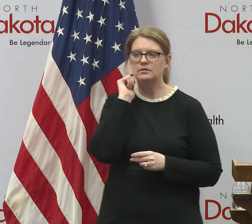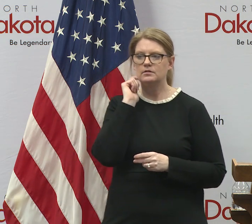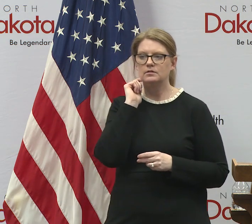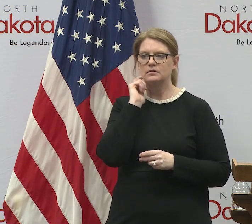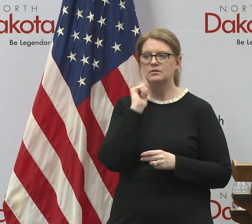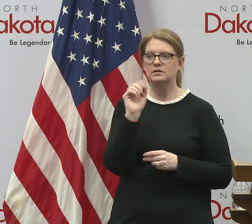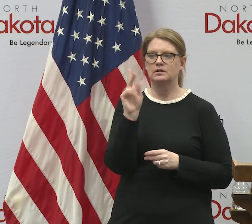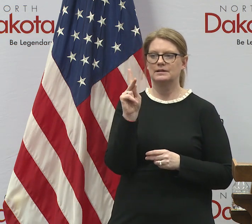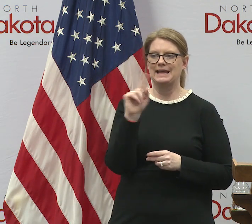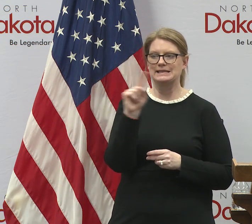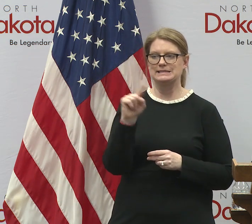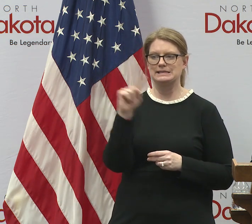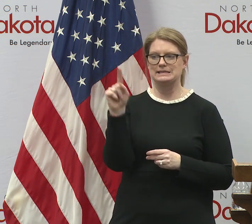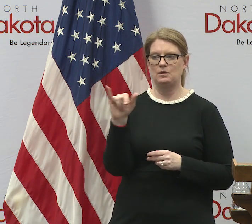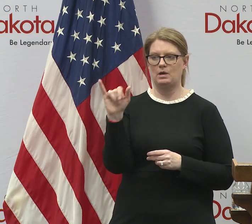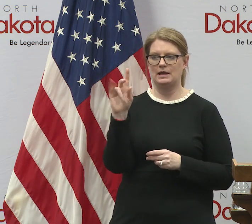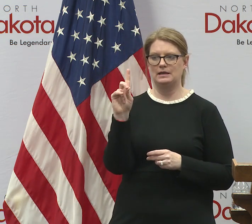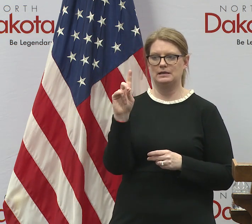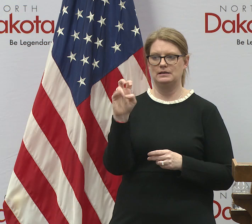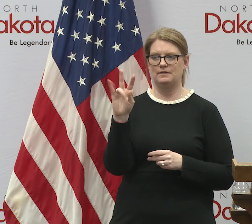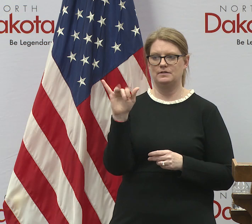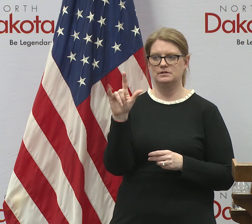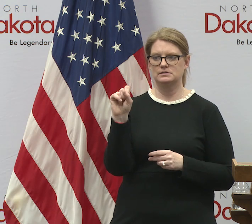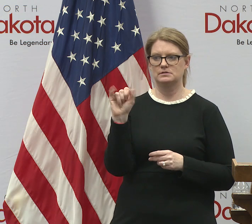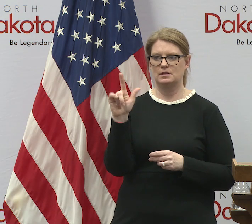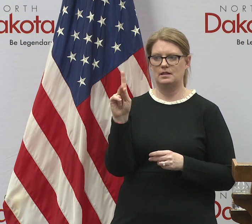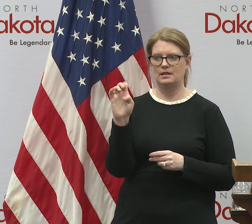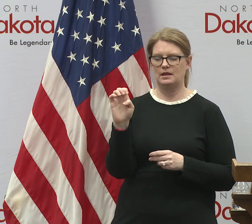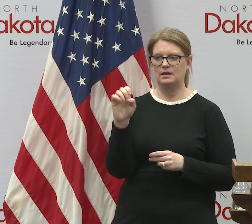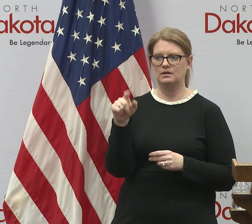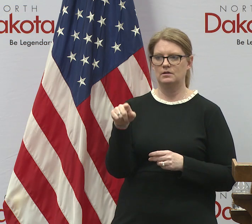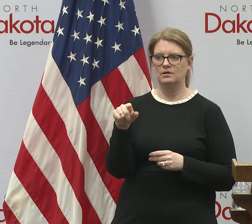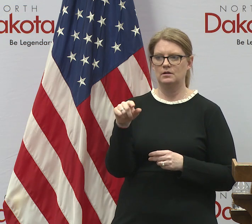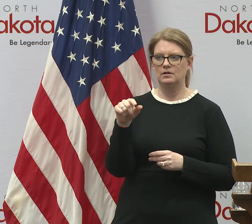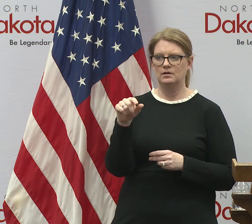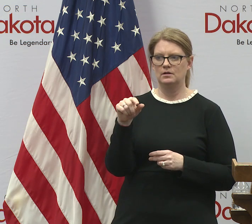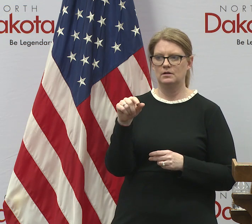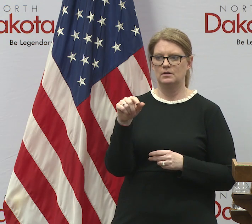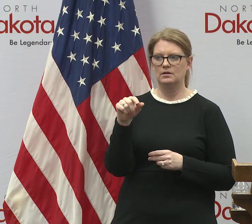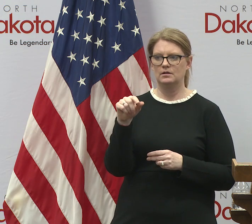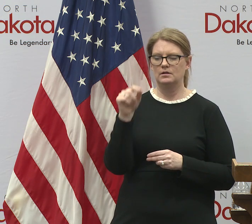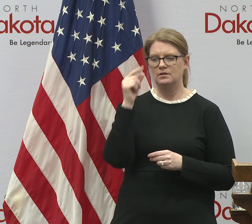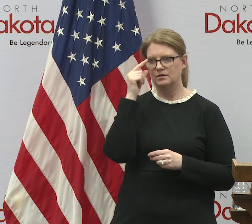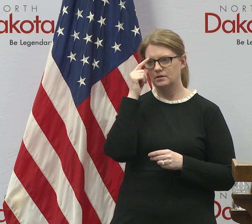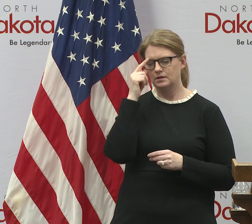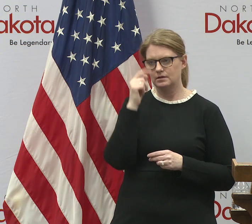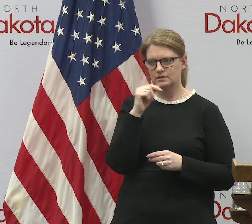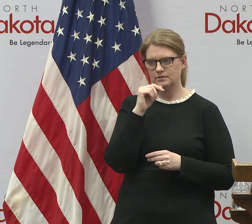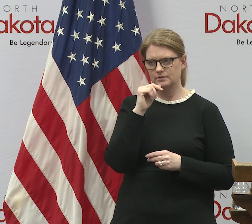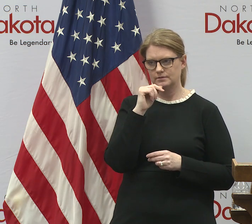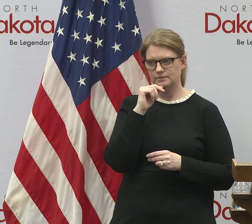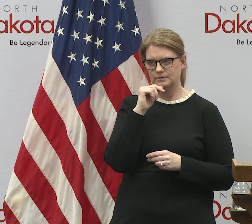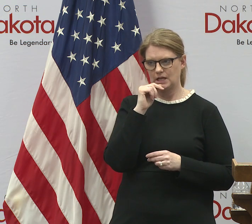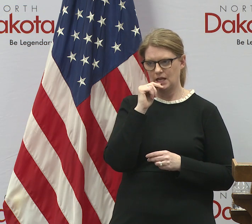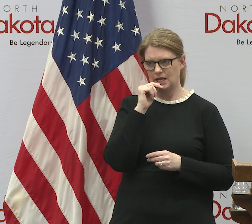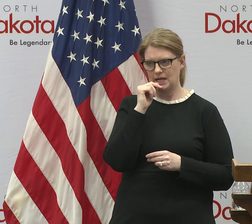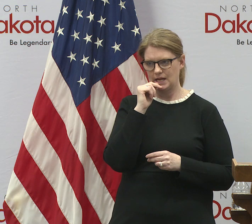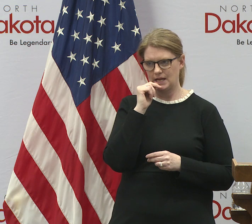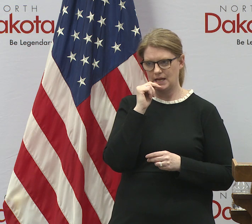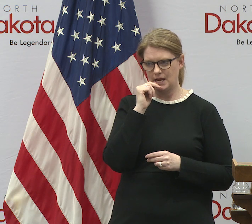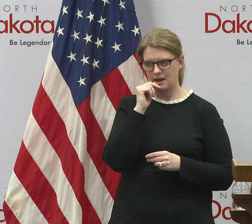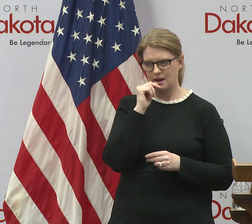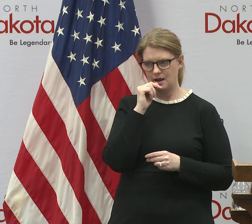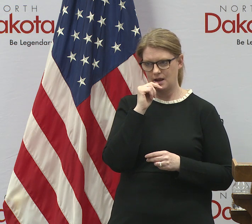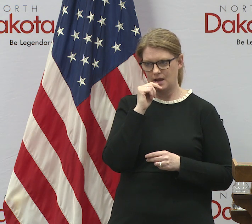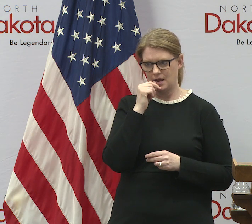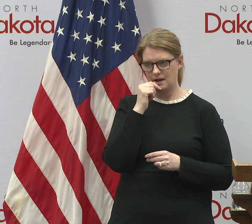Eric Art from KZZY in Devils Lake. Given the news out of Italy today and the fact that community spread is here in North Dakota, what is your trigger for enacting any